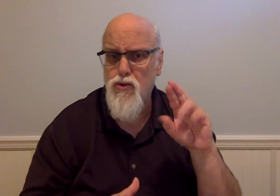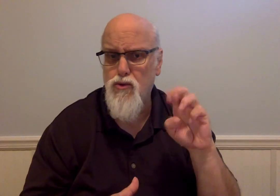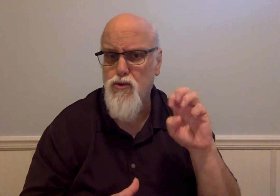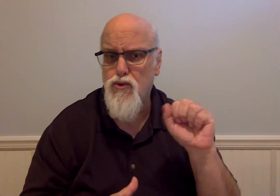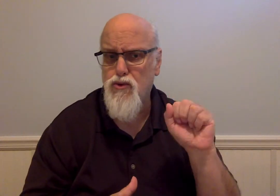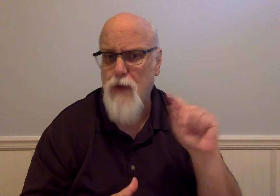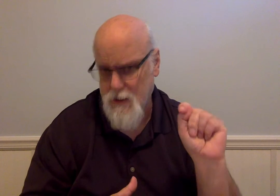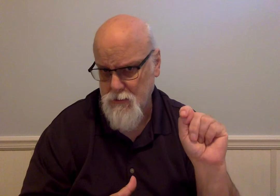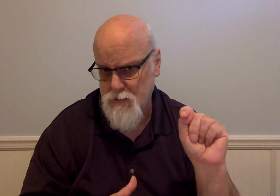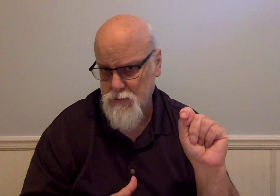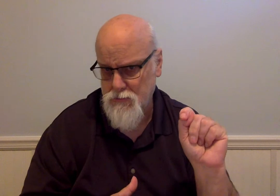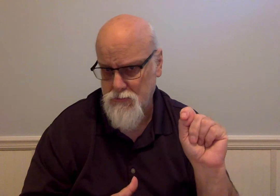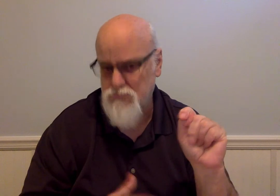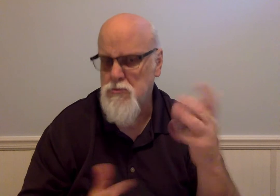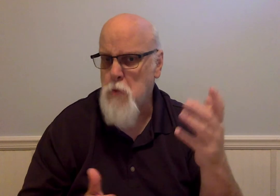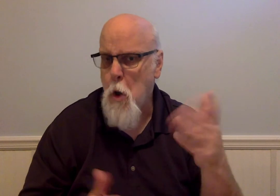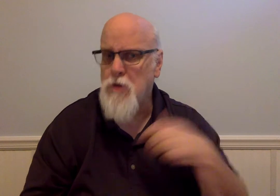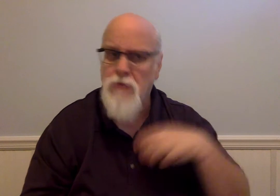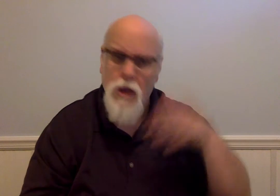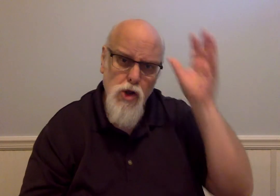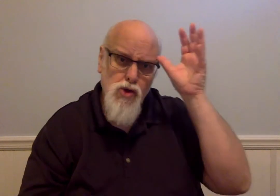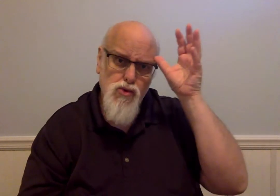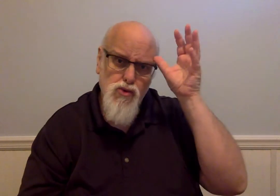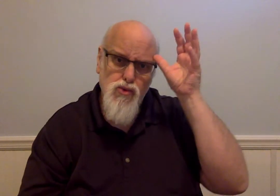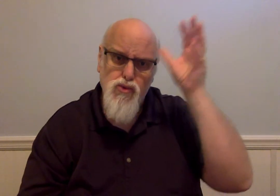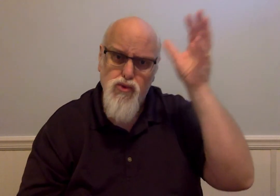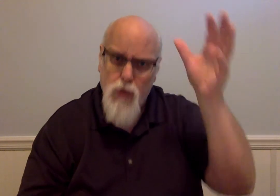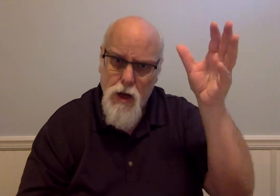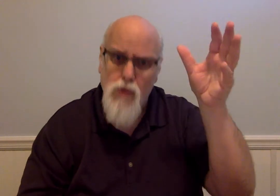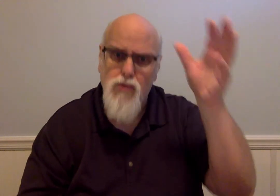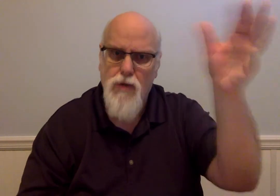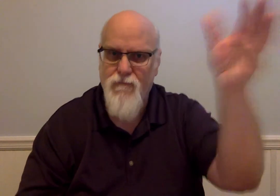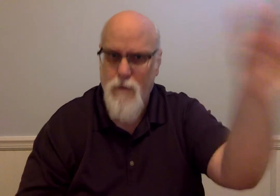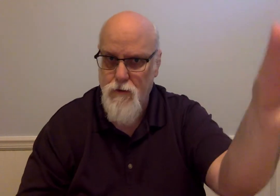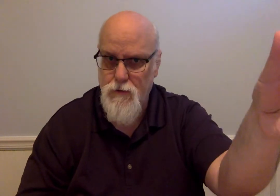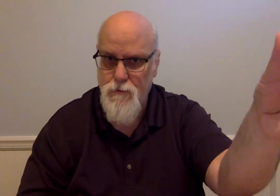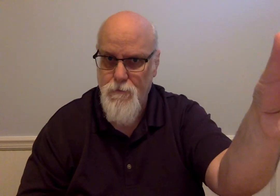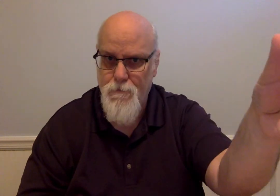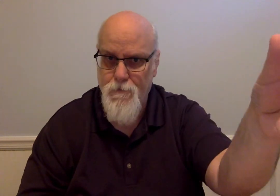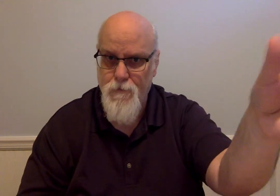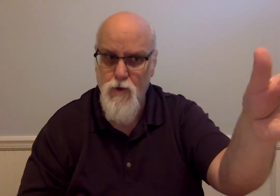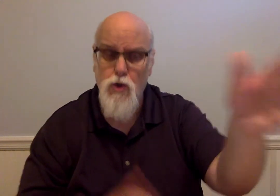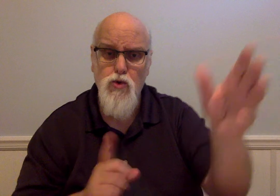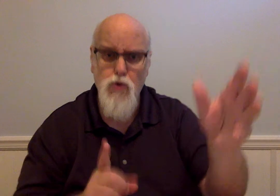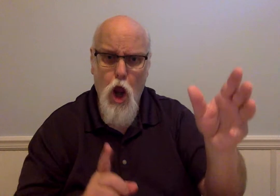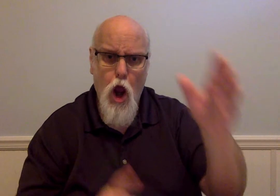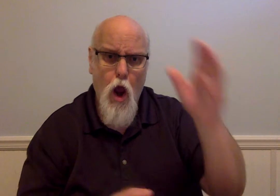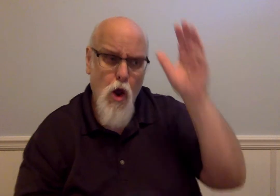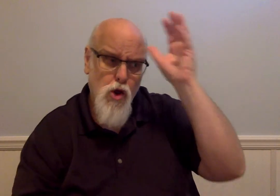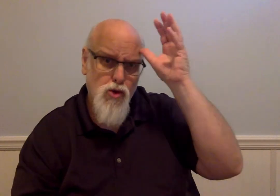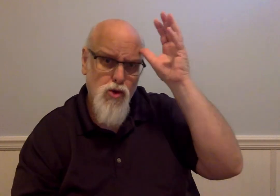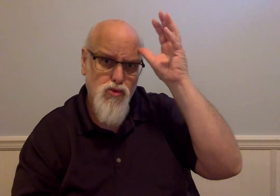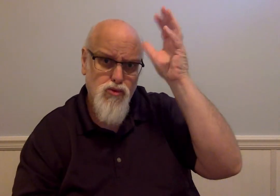And so maybe you have a great grandma. So it comes out 3 times if it's your great grandfather.